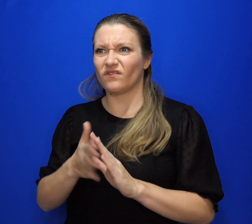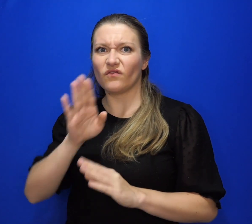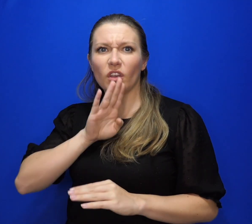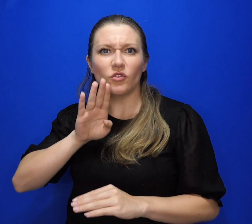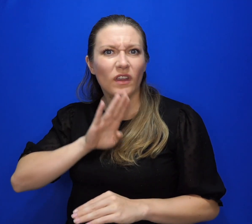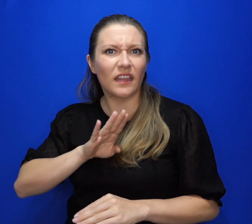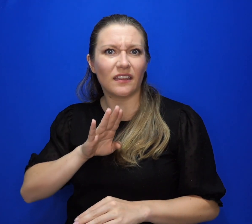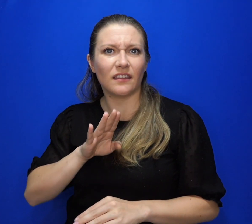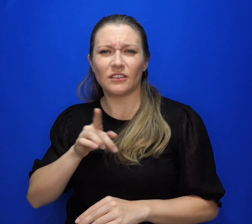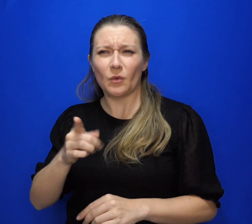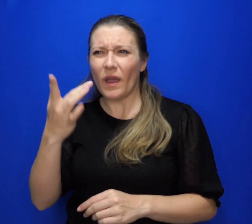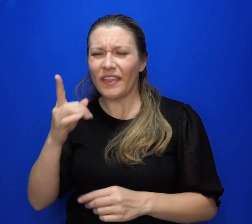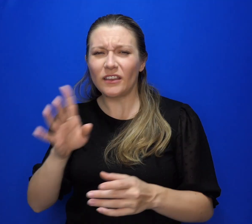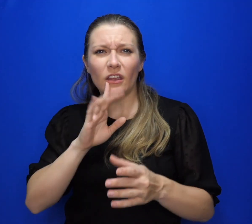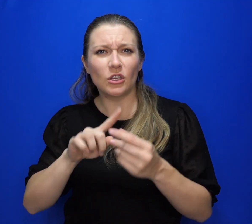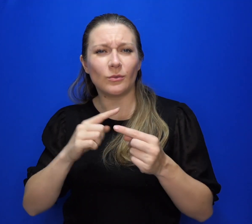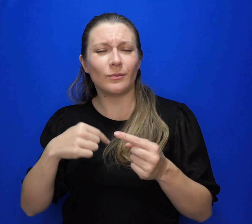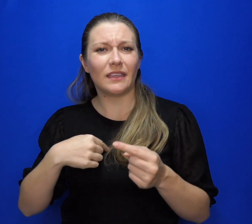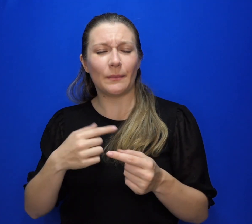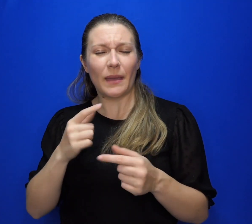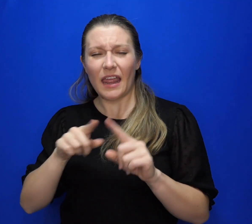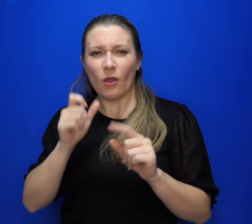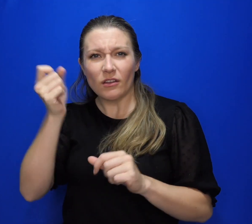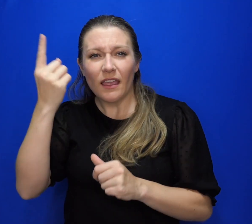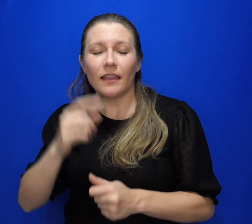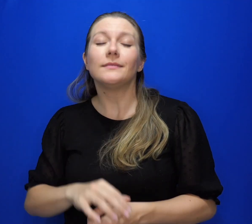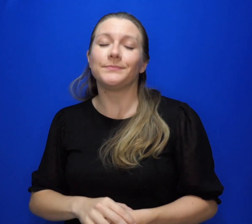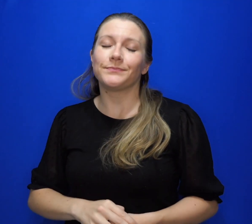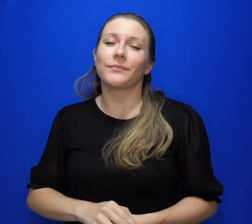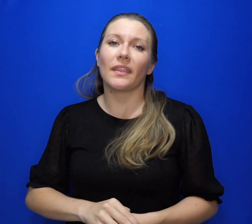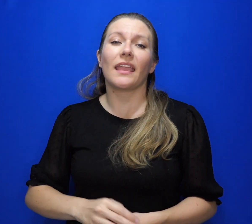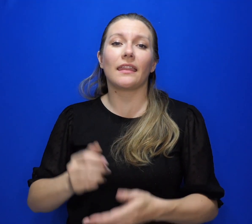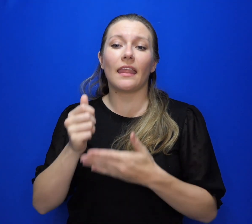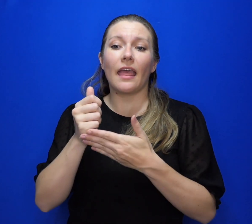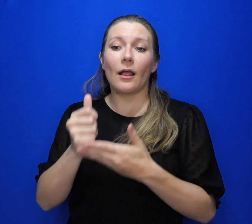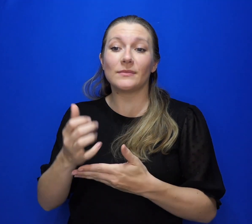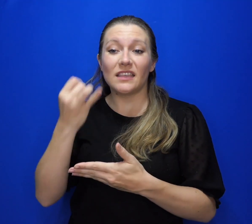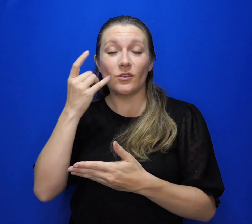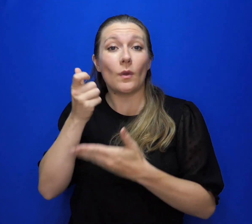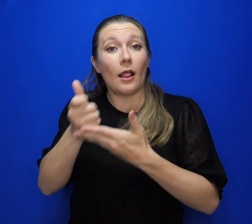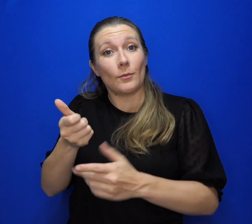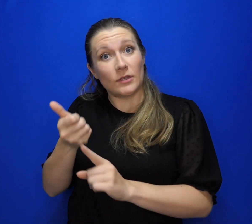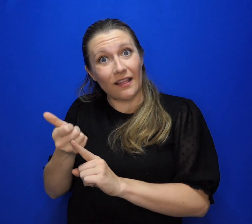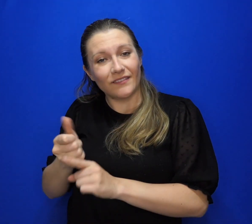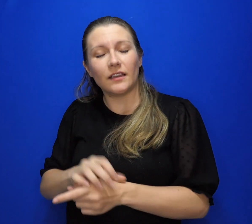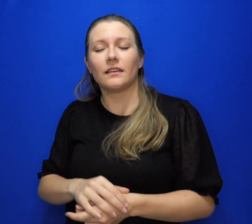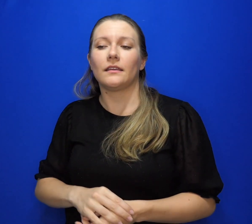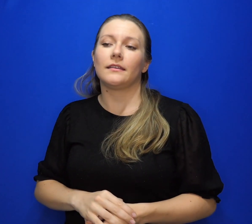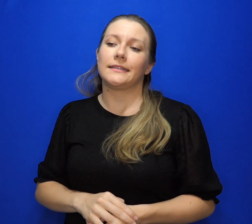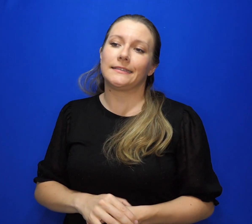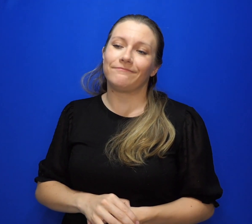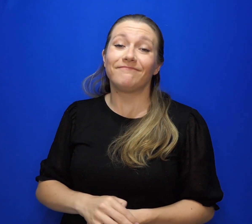And so, it helps if you help yourself too. And if we're being fair, the doctor shouldn't assume you know those